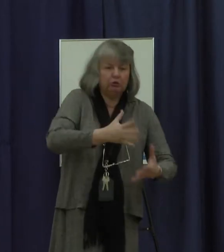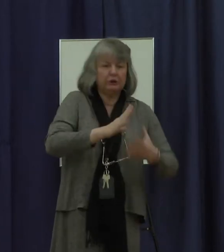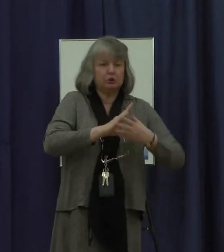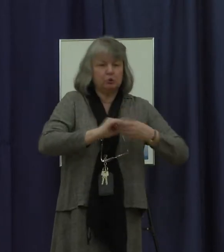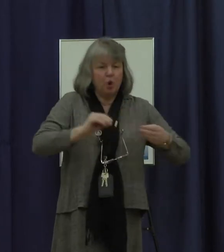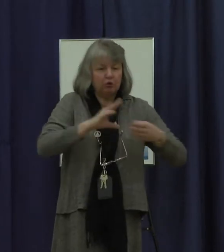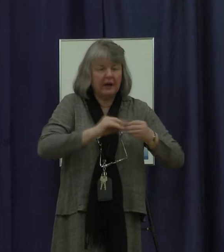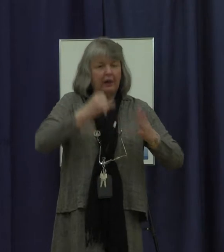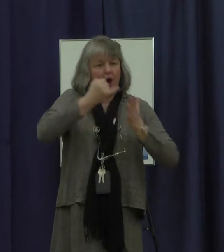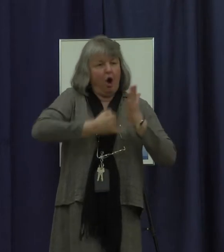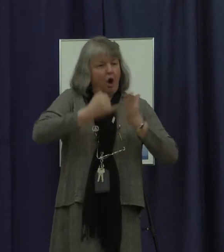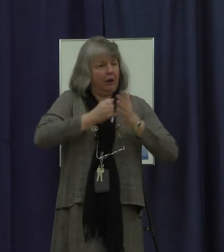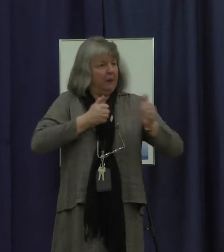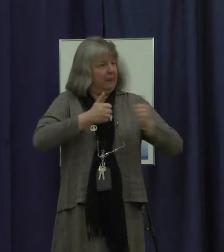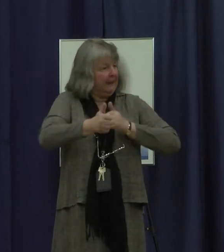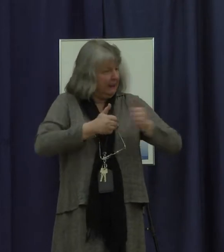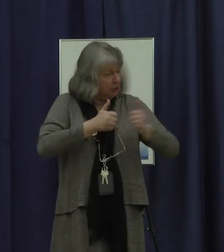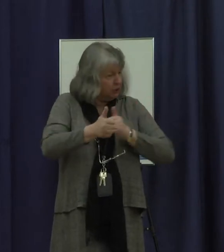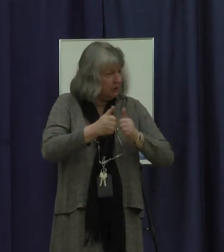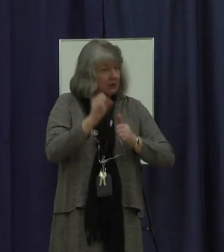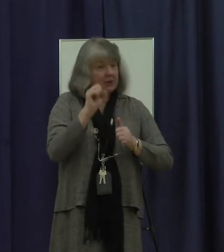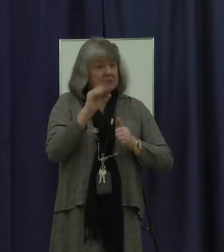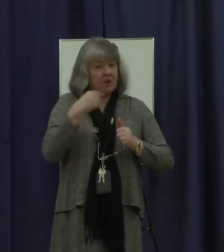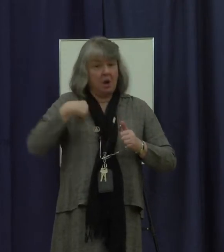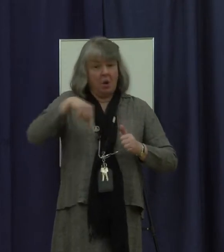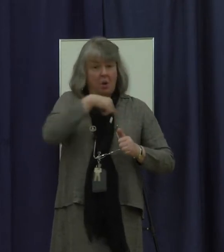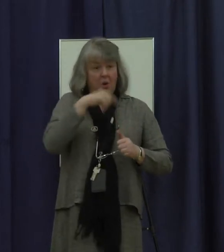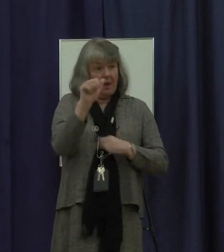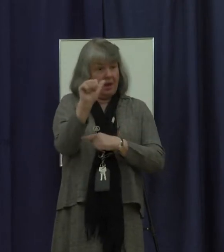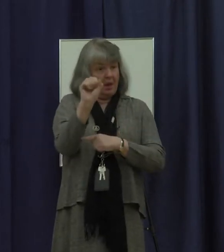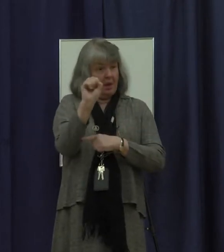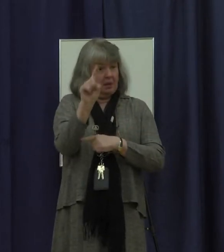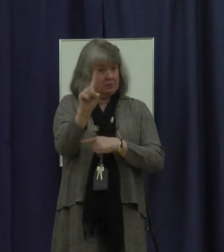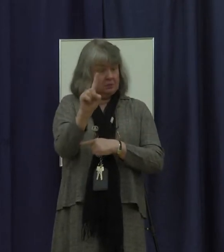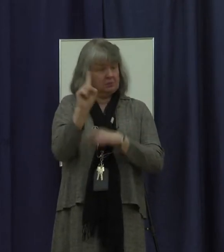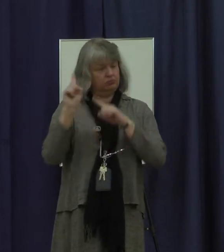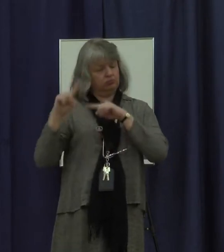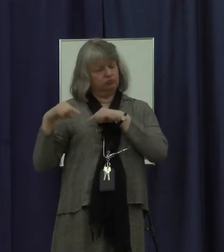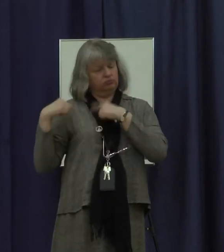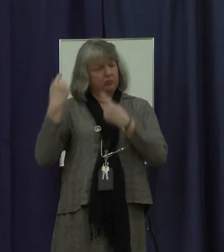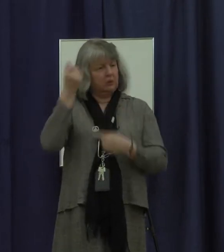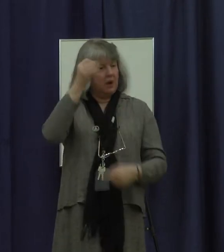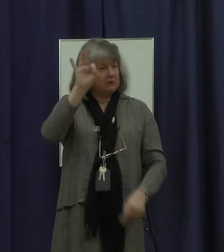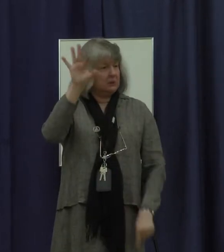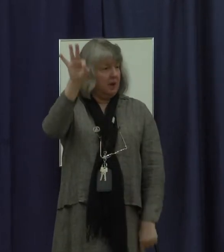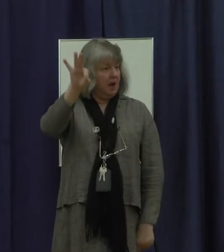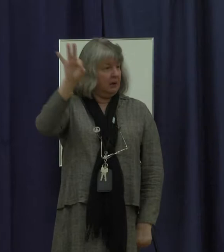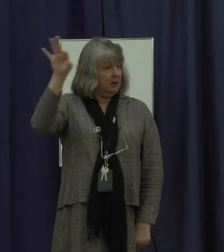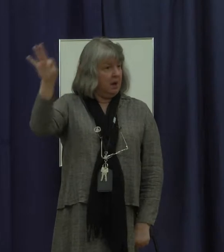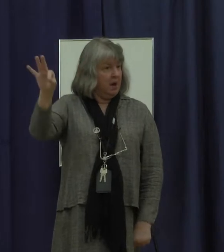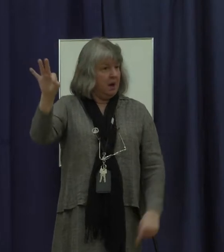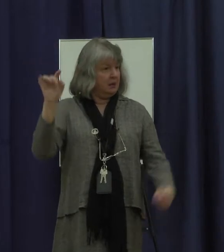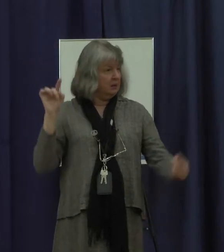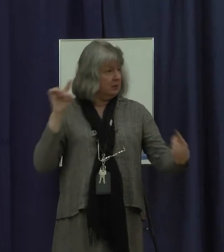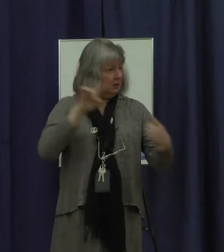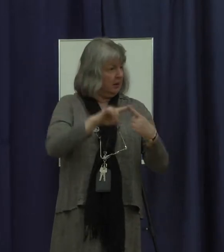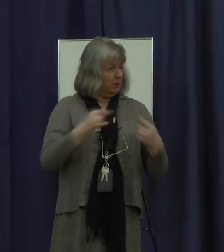ASL Poetry Story and Art Competition. And we here at American School for the Deaf since